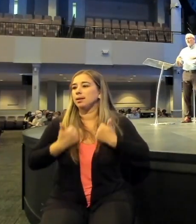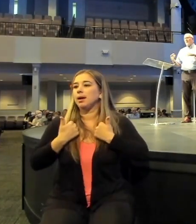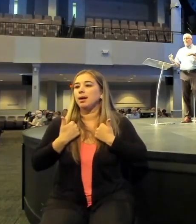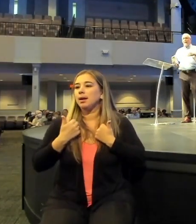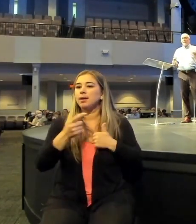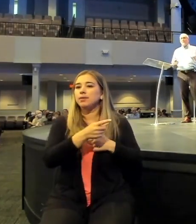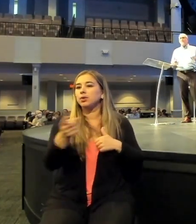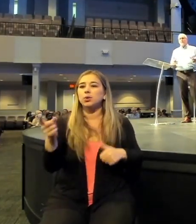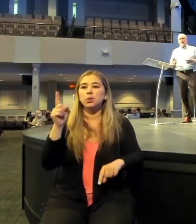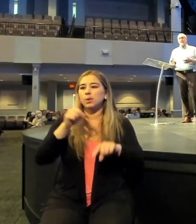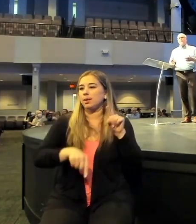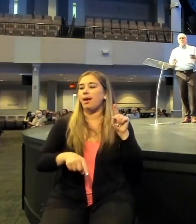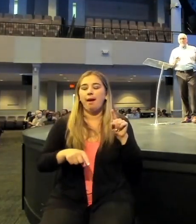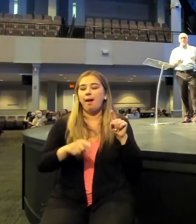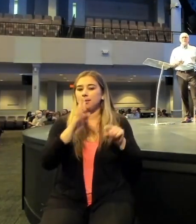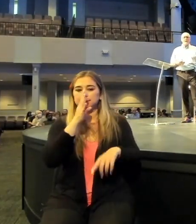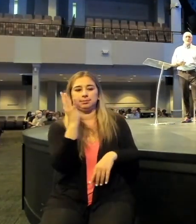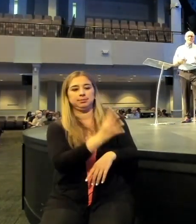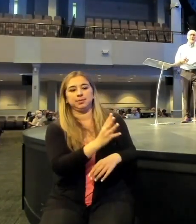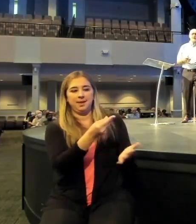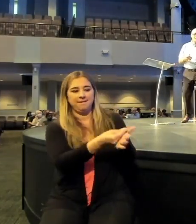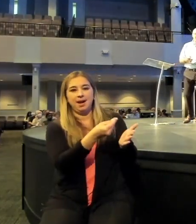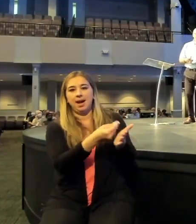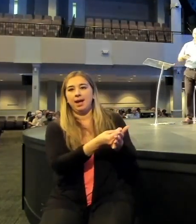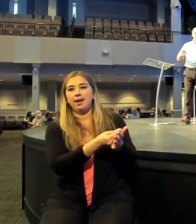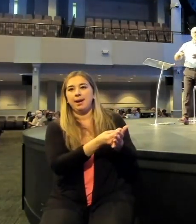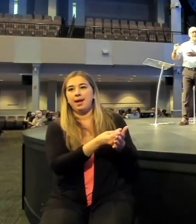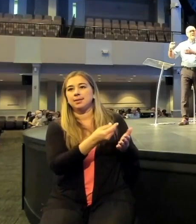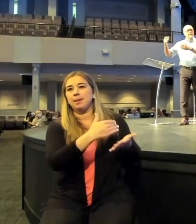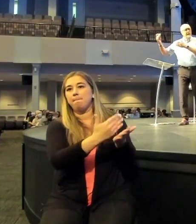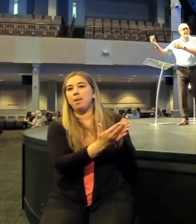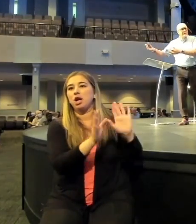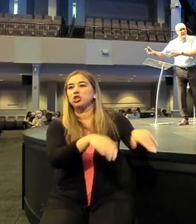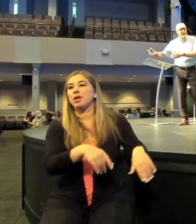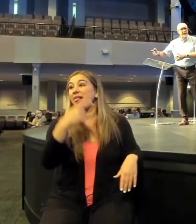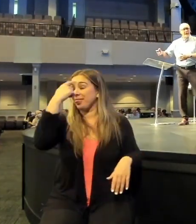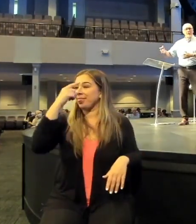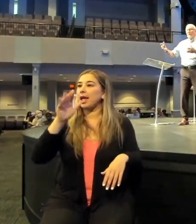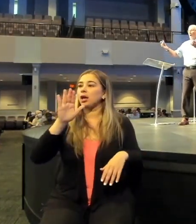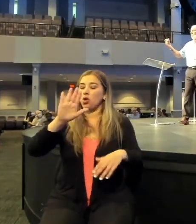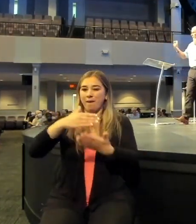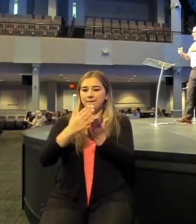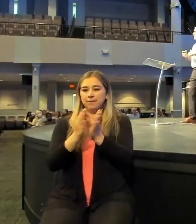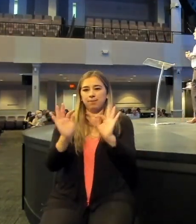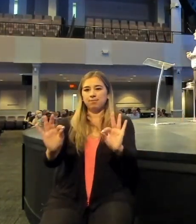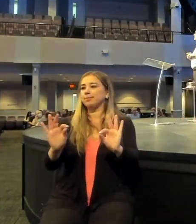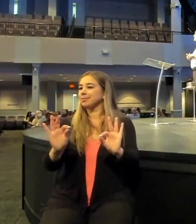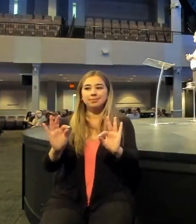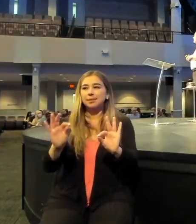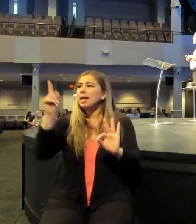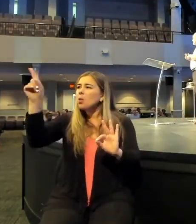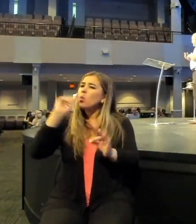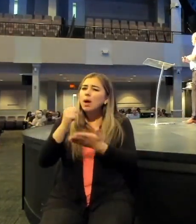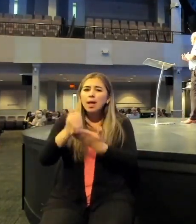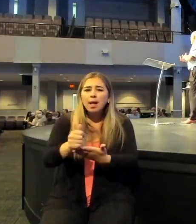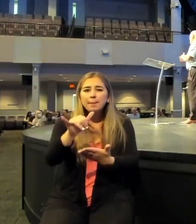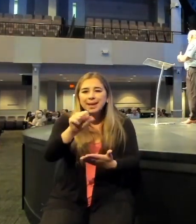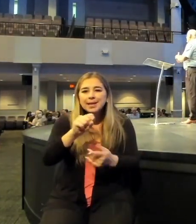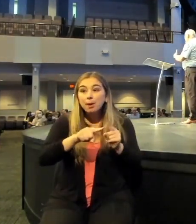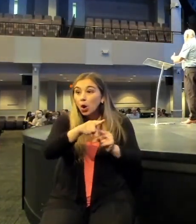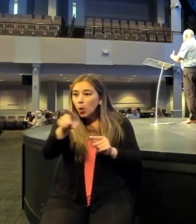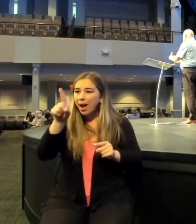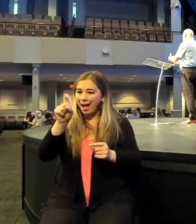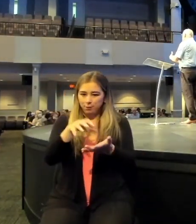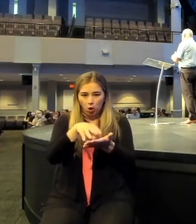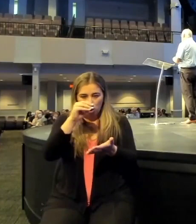can't not manage your financial budget and expect to be on top of things financially. No, God will help you in the journey, but you have to learn